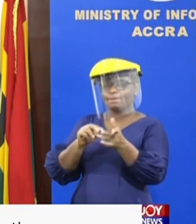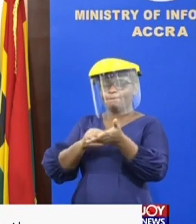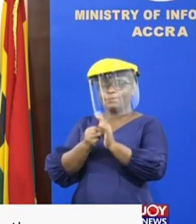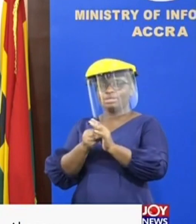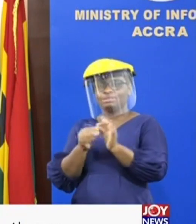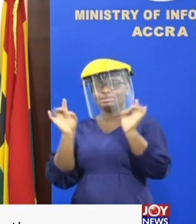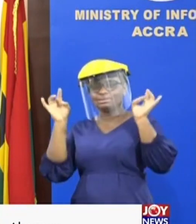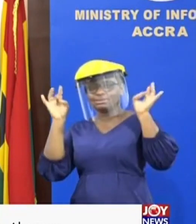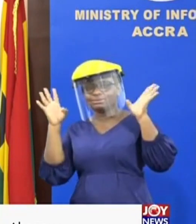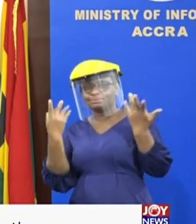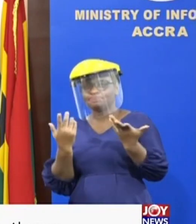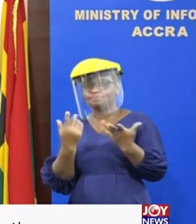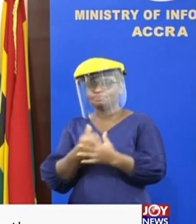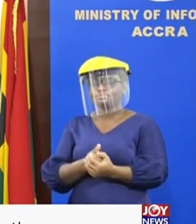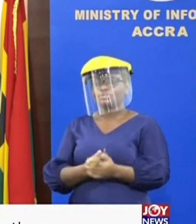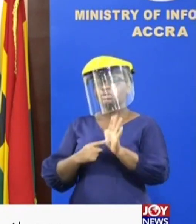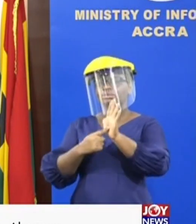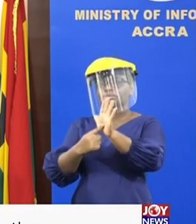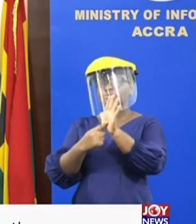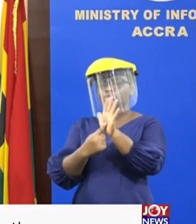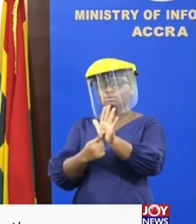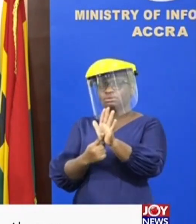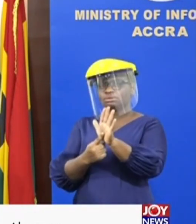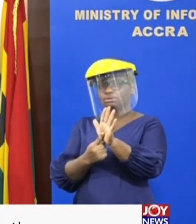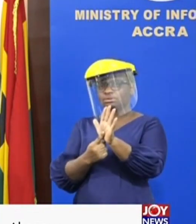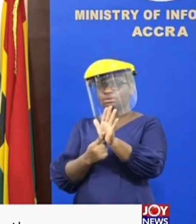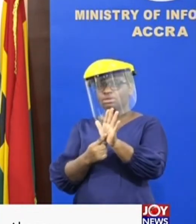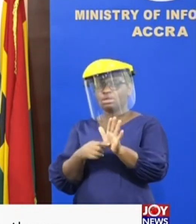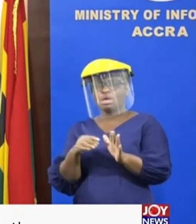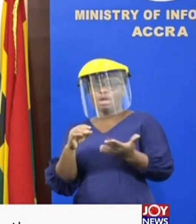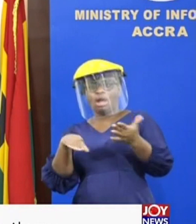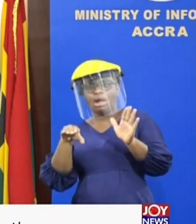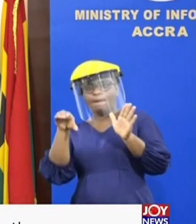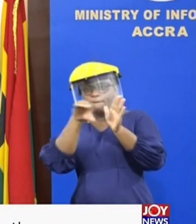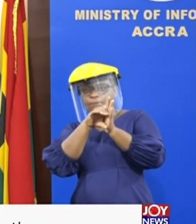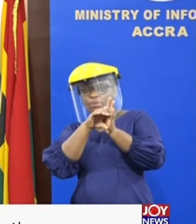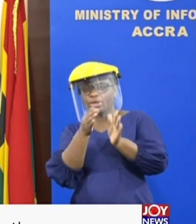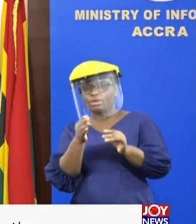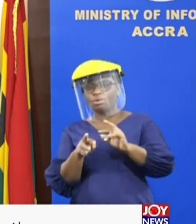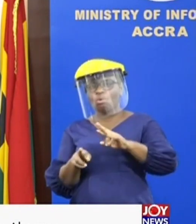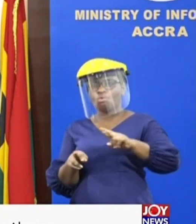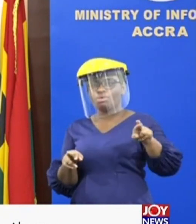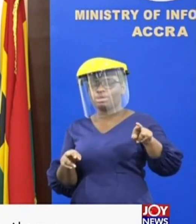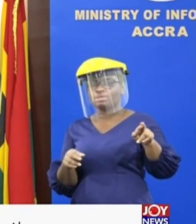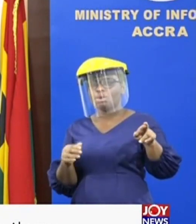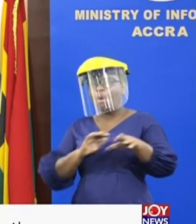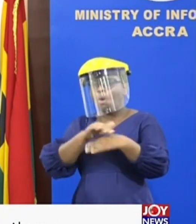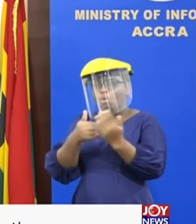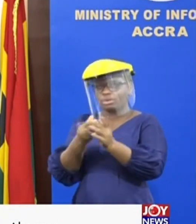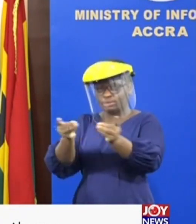The graph showing now also shows you, the graph on the right tells you all the districts that have ever had a